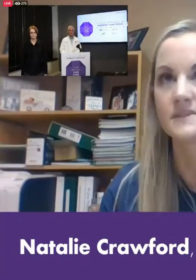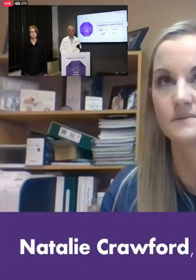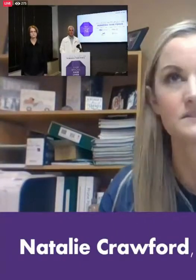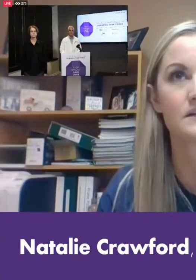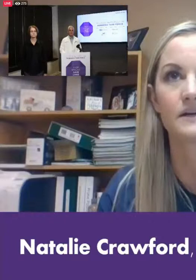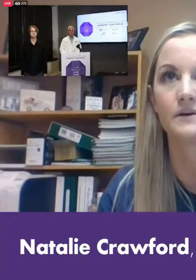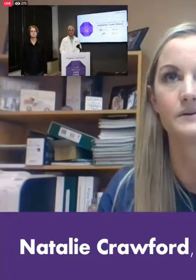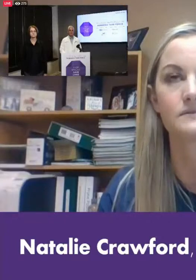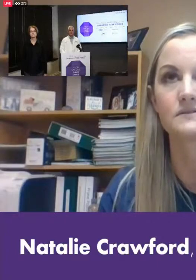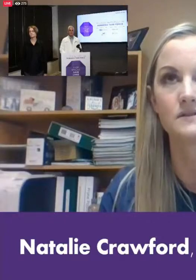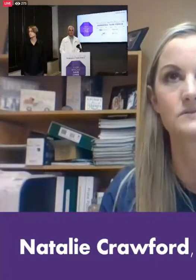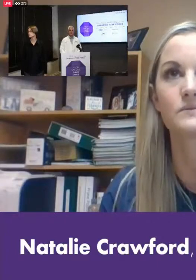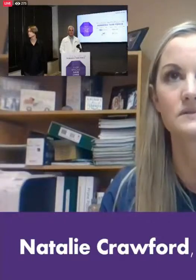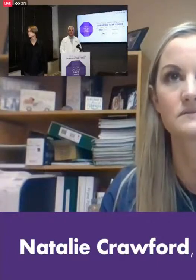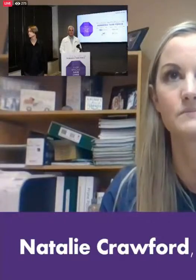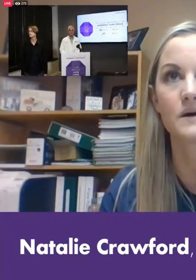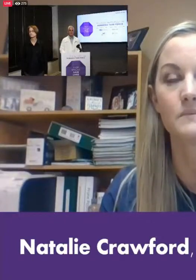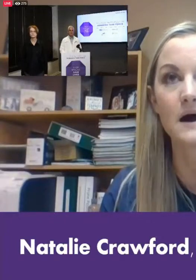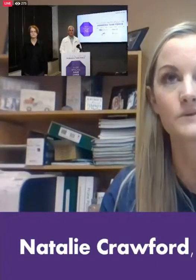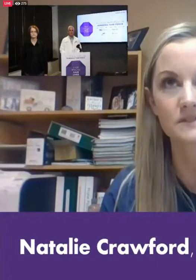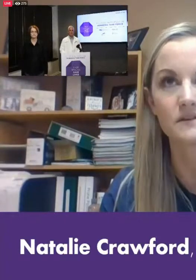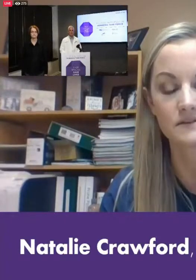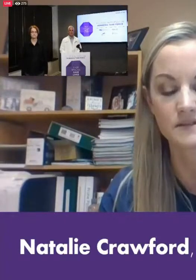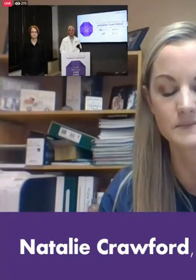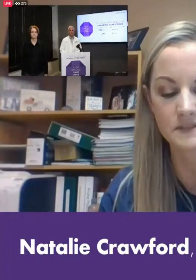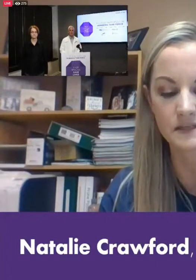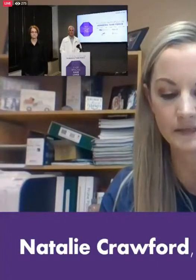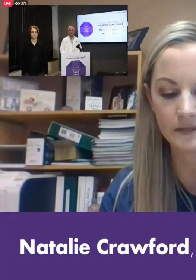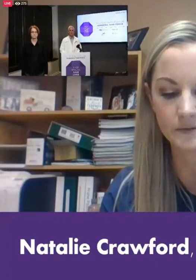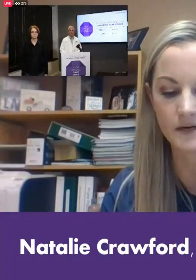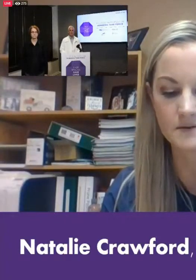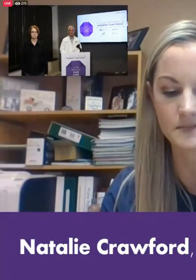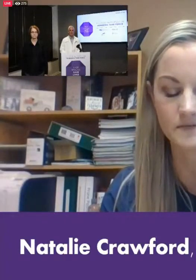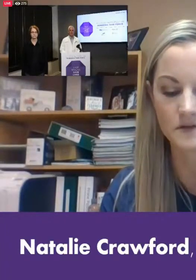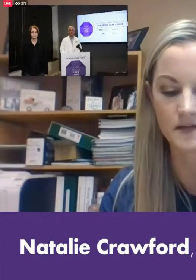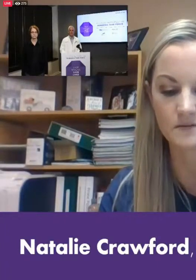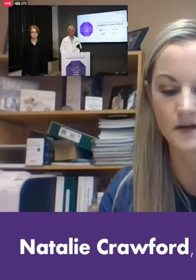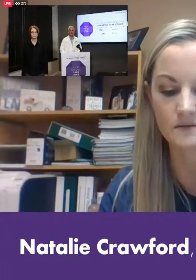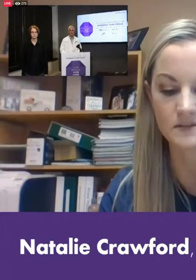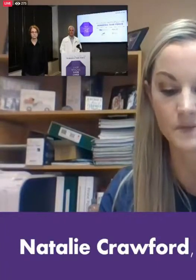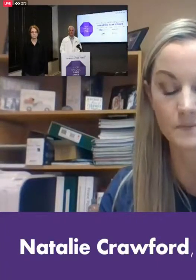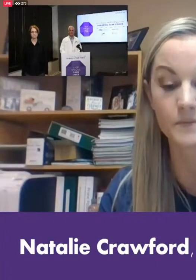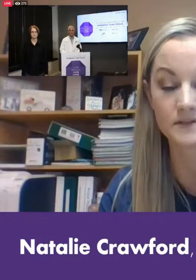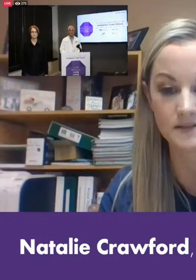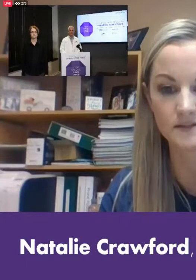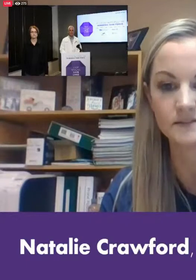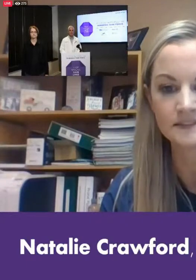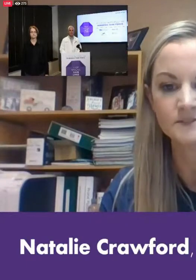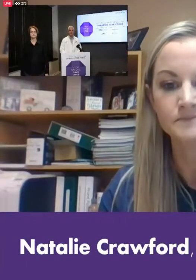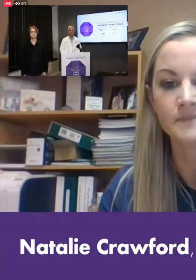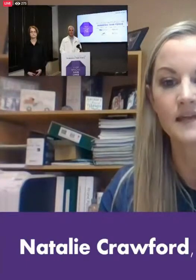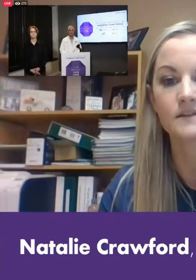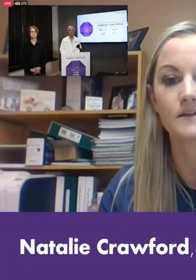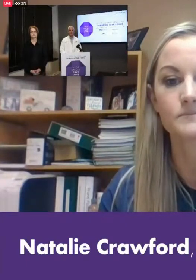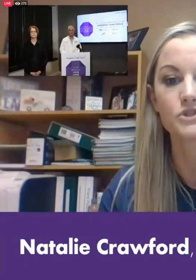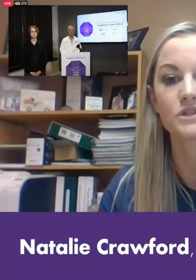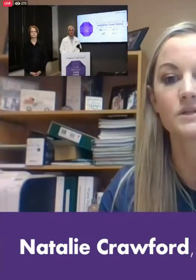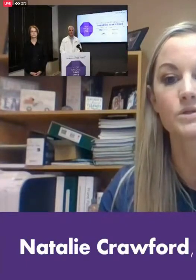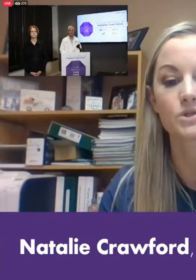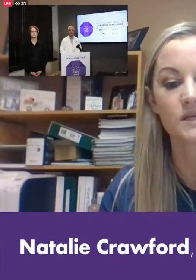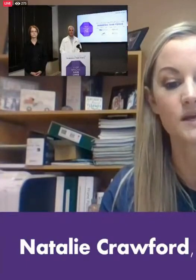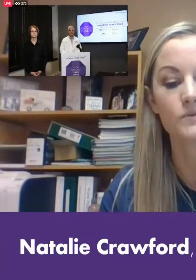And same scenario. It's always about the same scenario as far as how these people present.